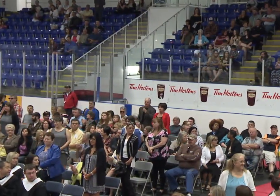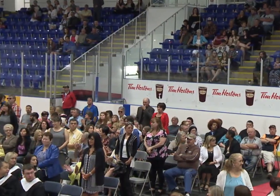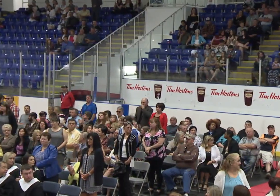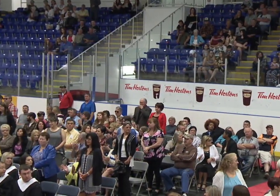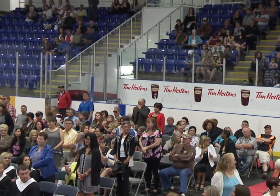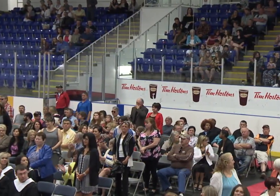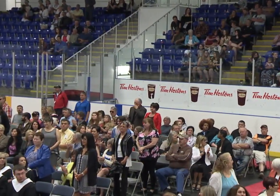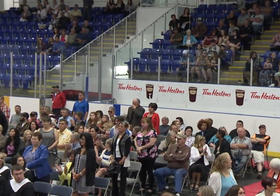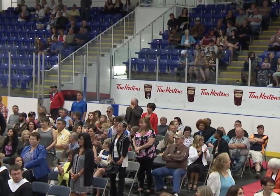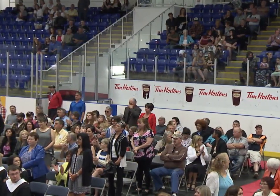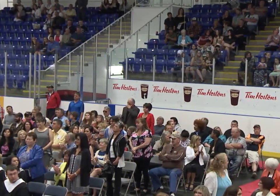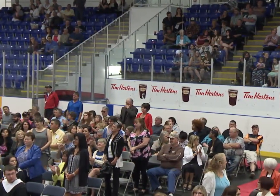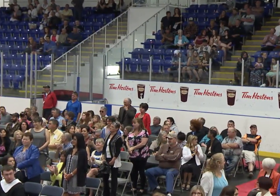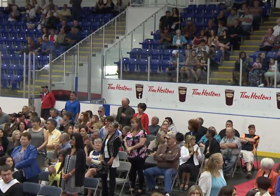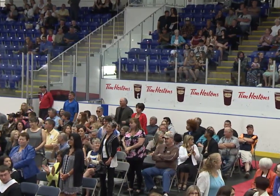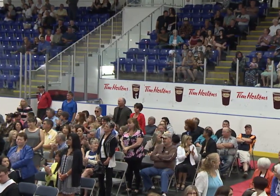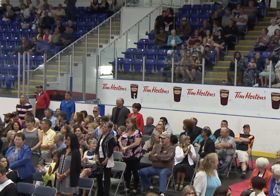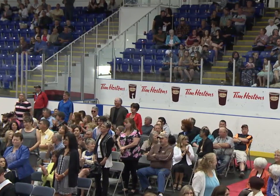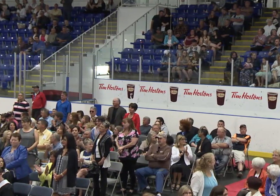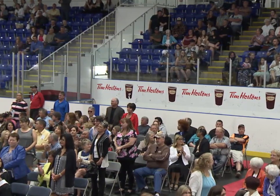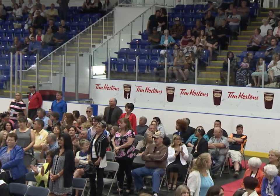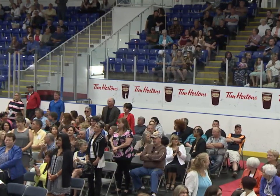Past graduates.